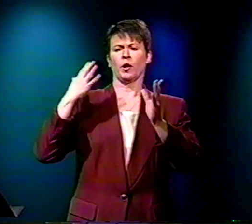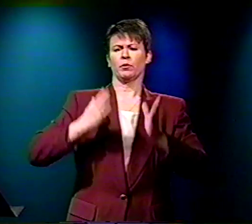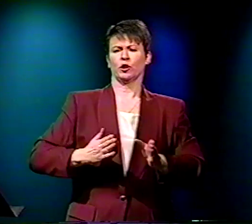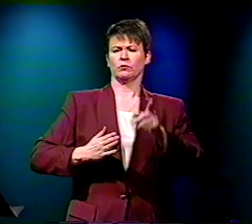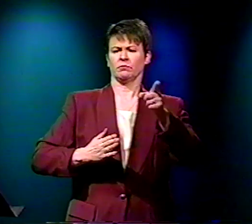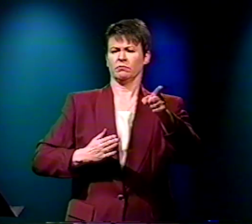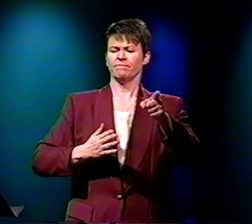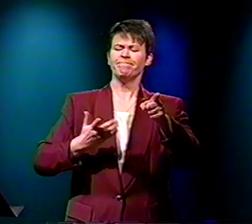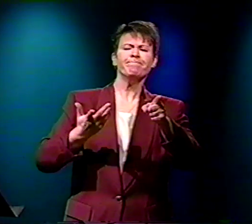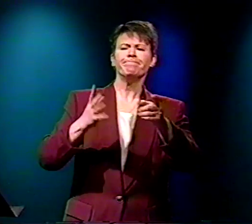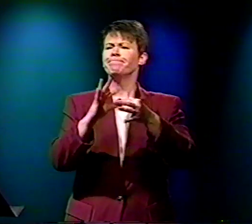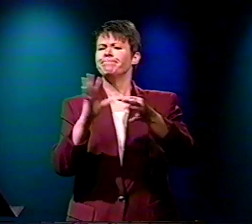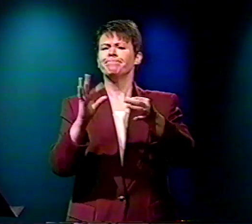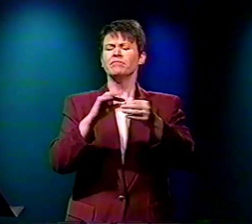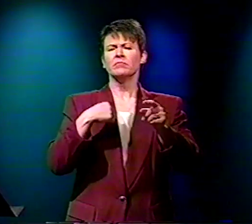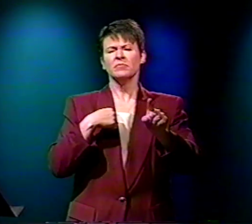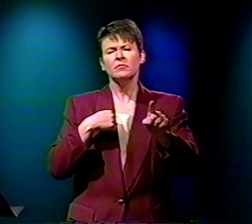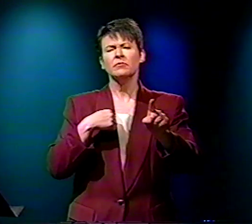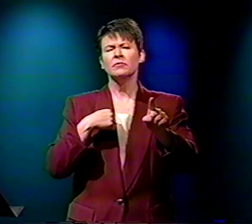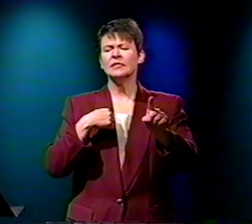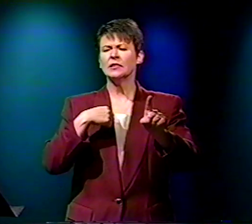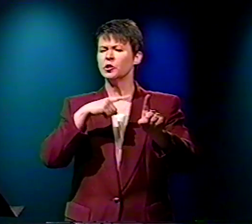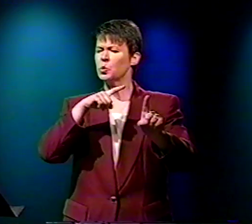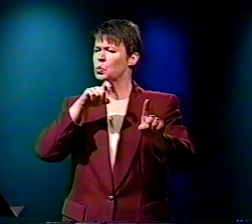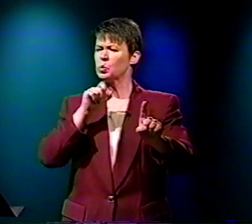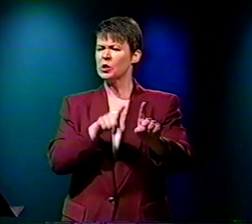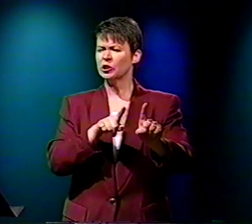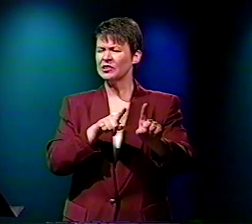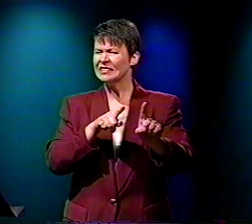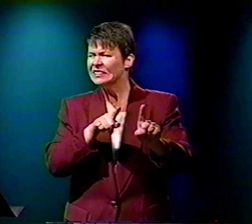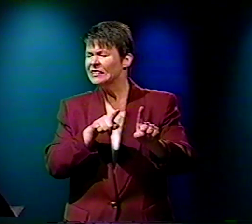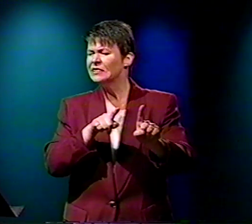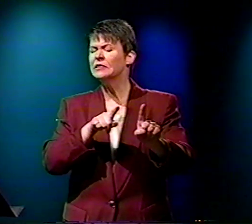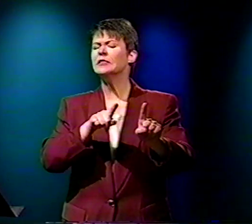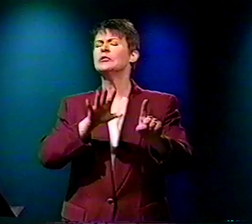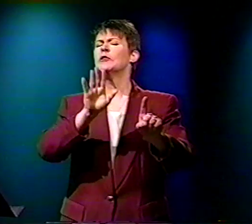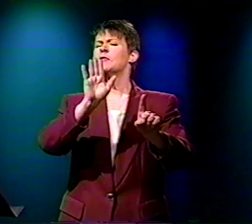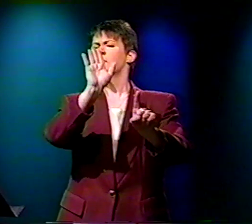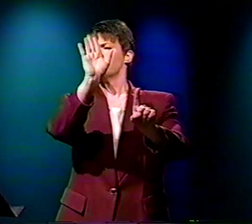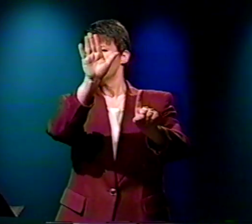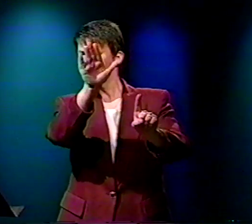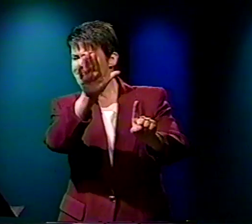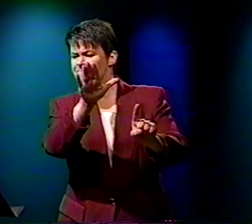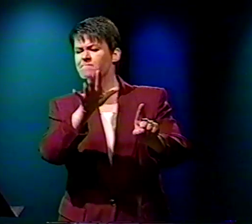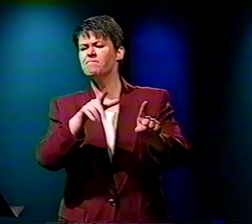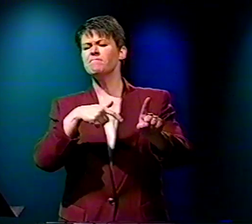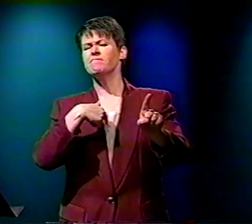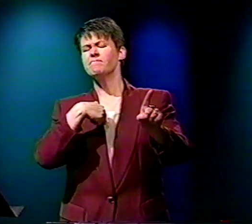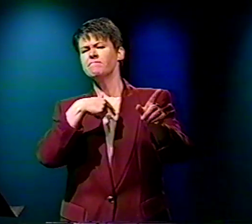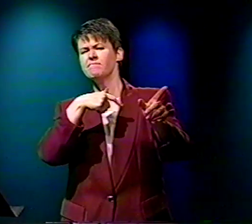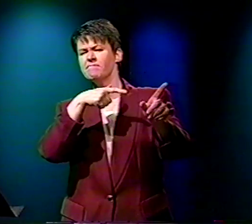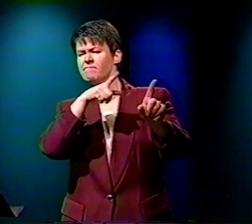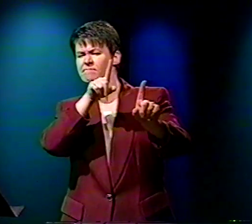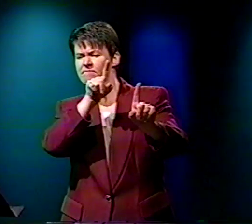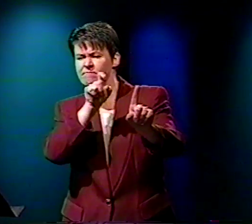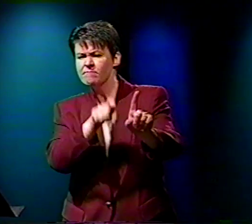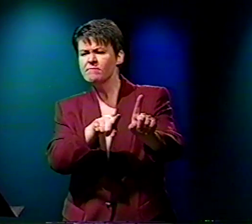on that commission. Now, there was a commissioner, the chairperson, who I'd asked a question of. I wanted